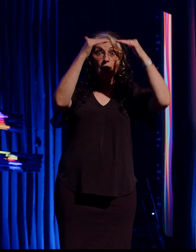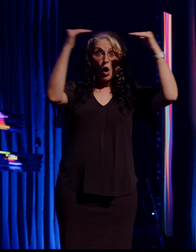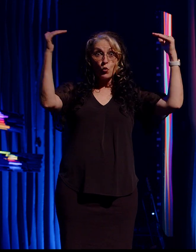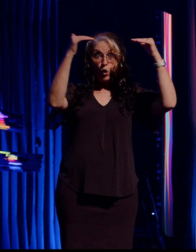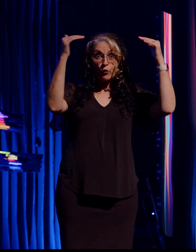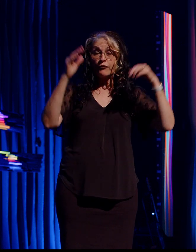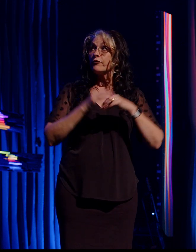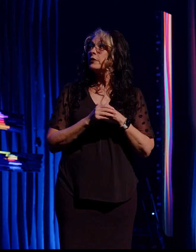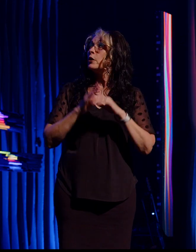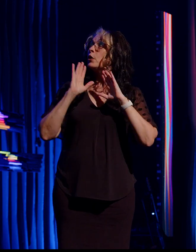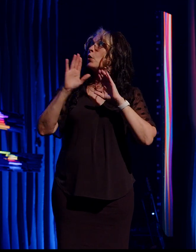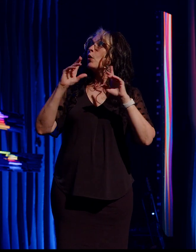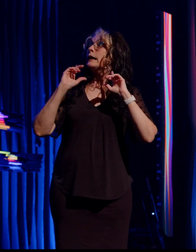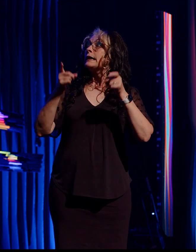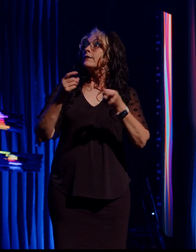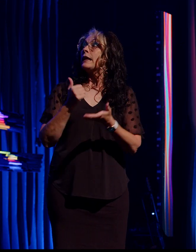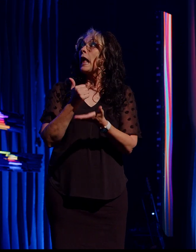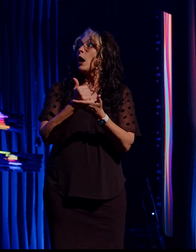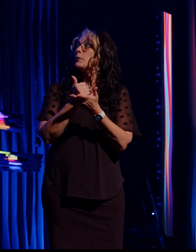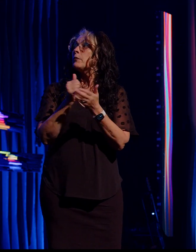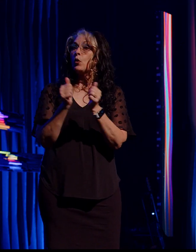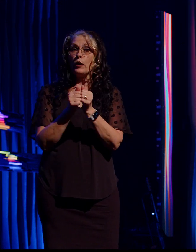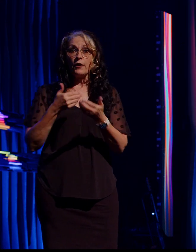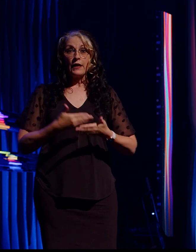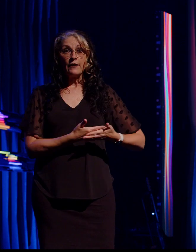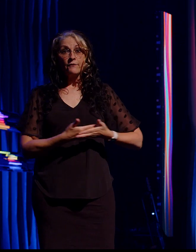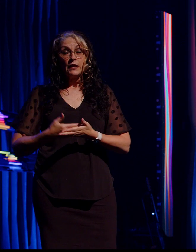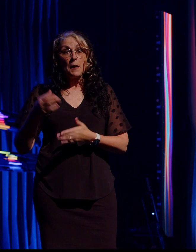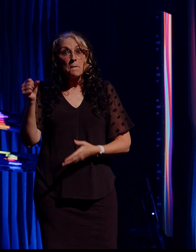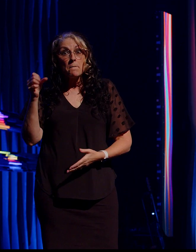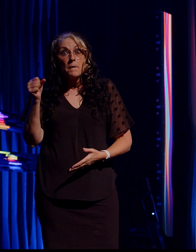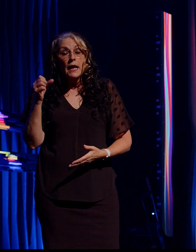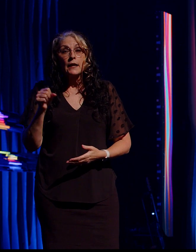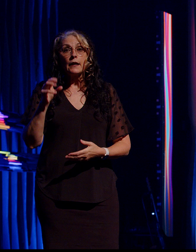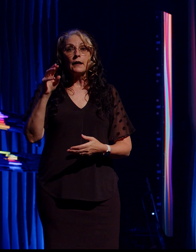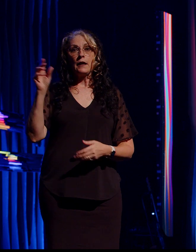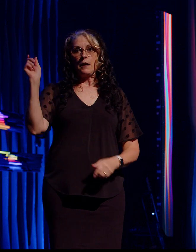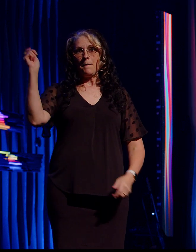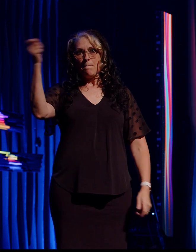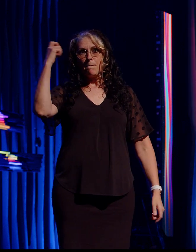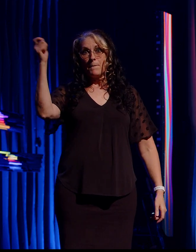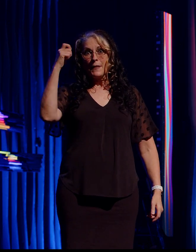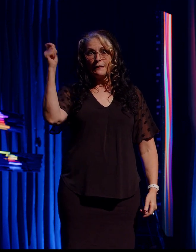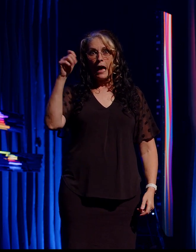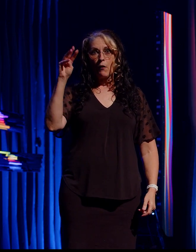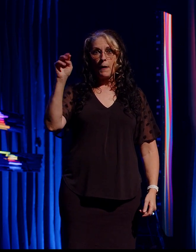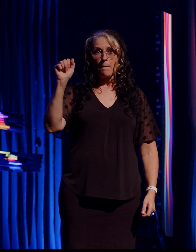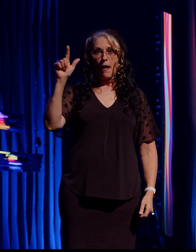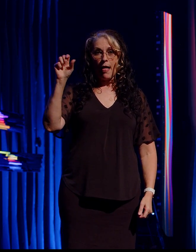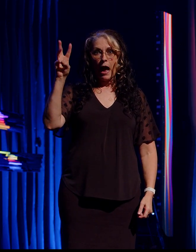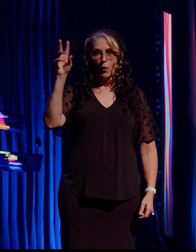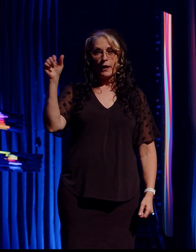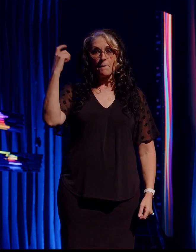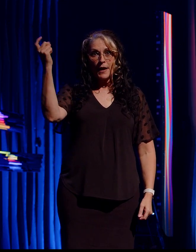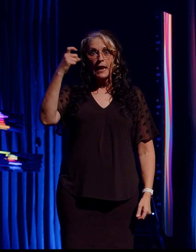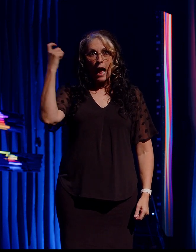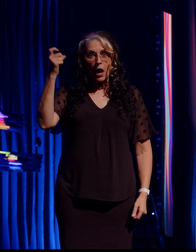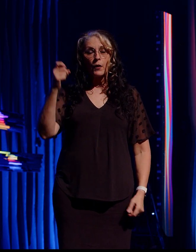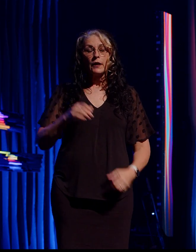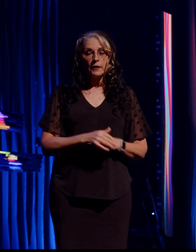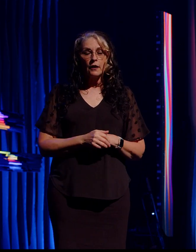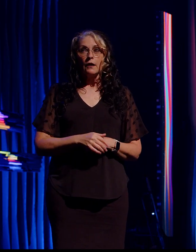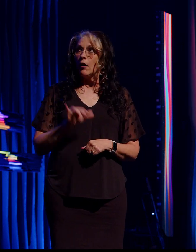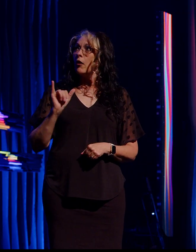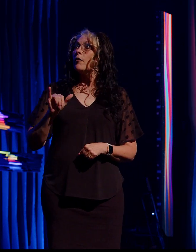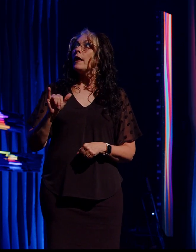through your giving. We also even helped with infant formula in Malawi. Actually, a guy I went to high school with, the Herodos, they